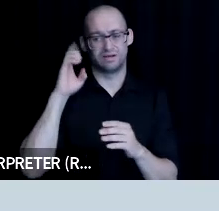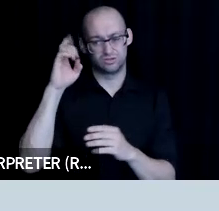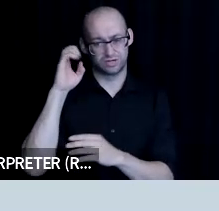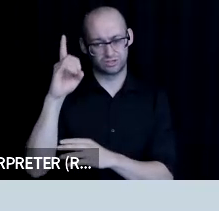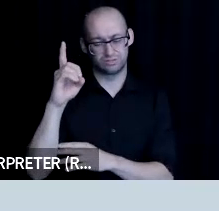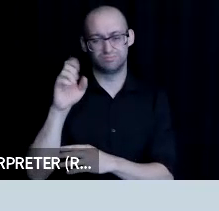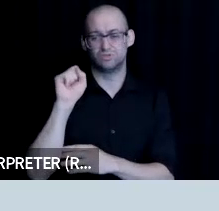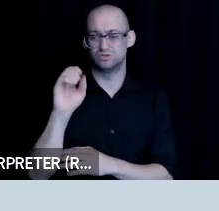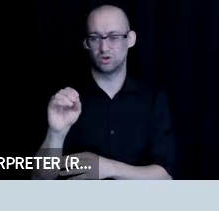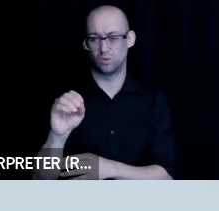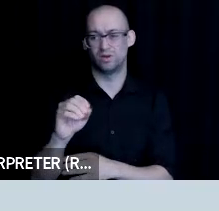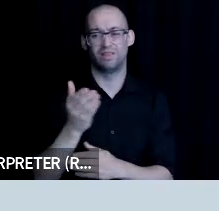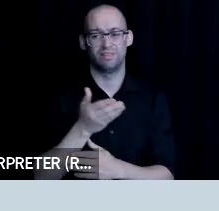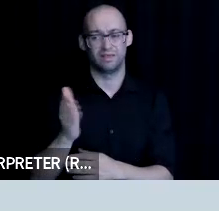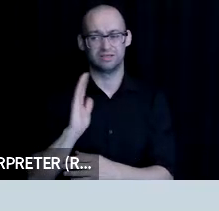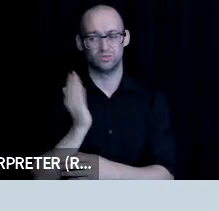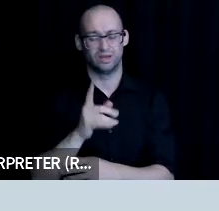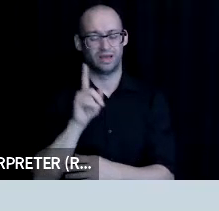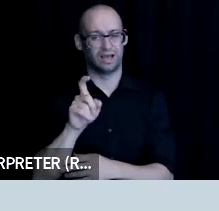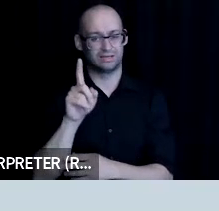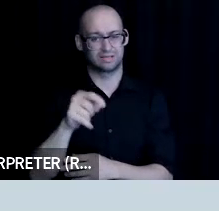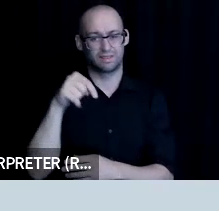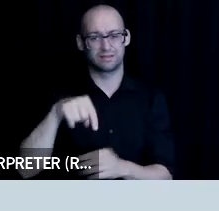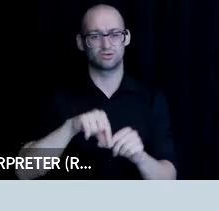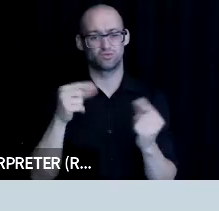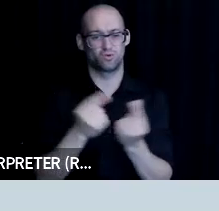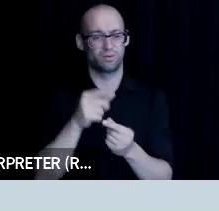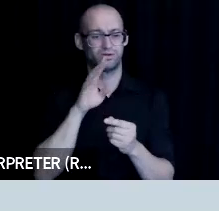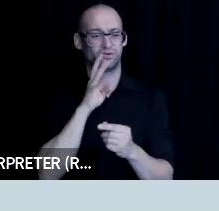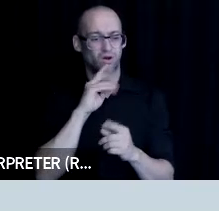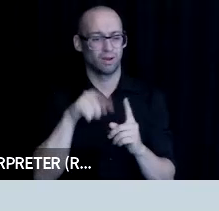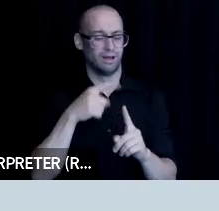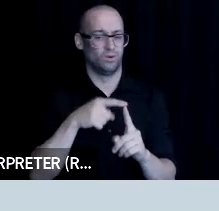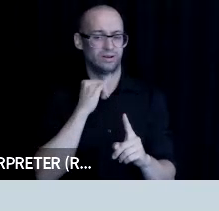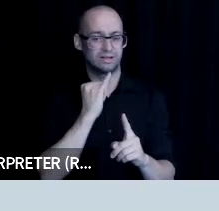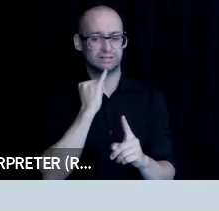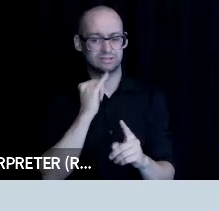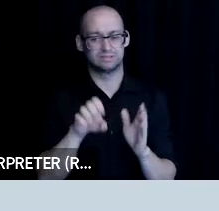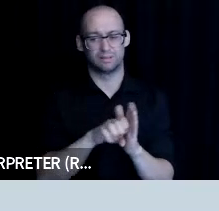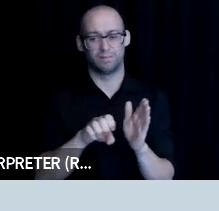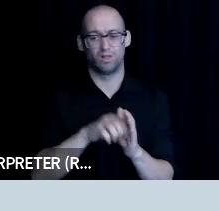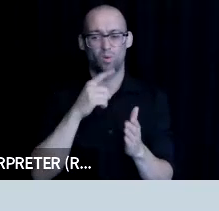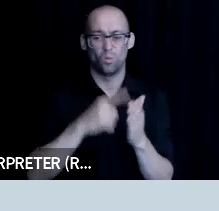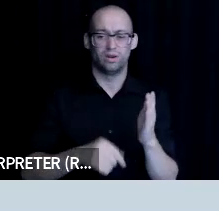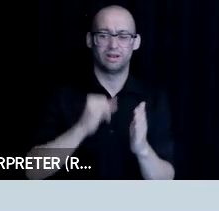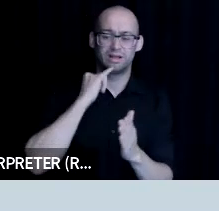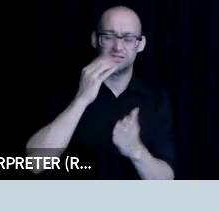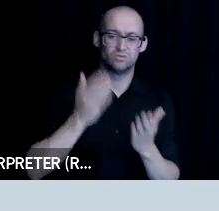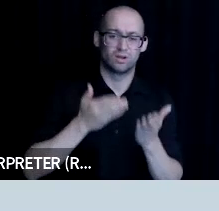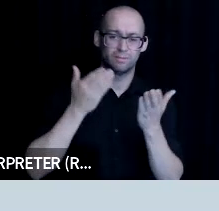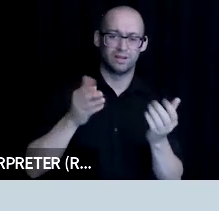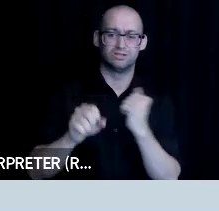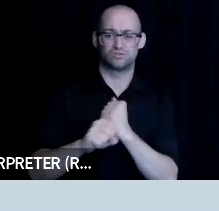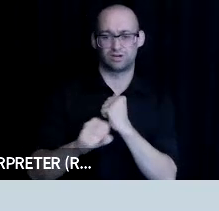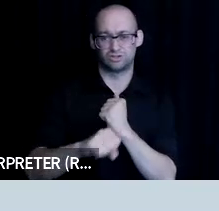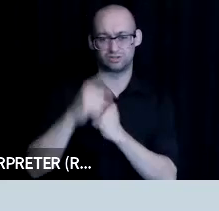the things that we asked this group to talk about are what are some of the recommended strategies to